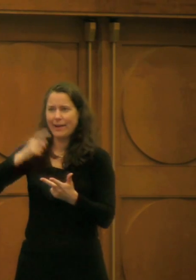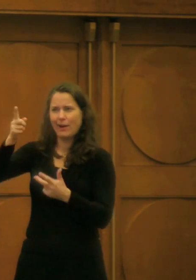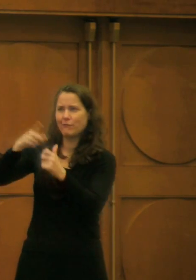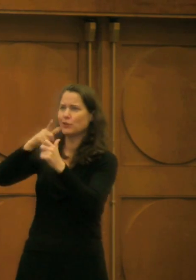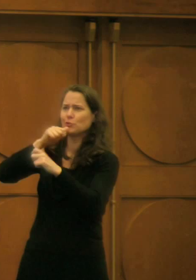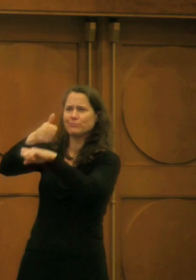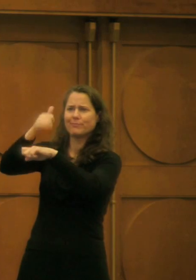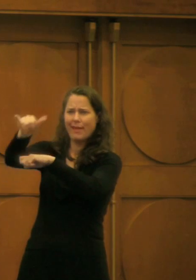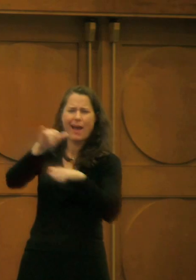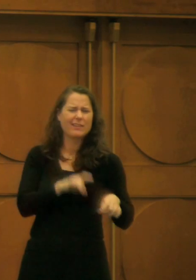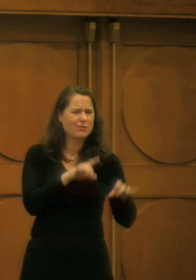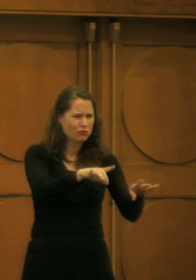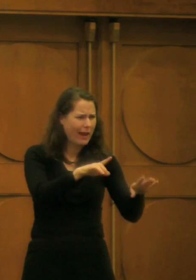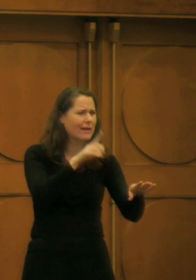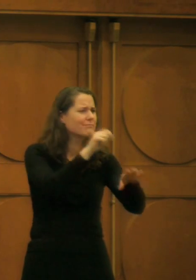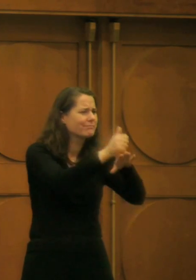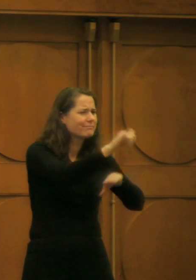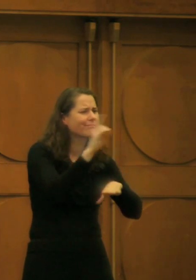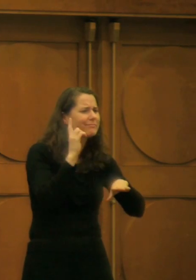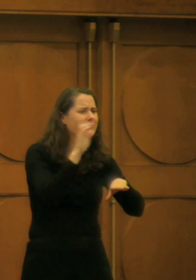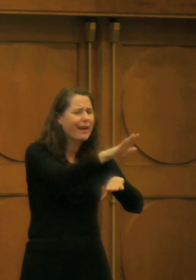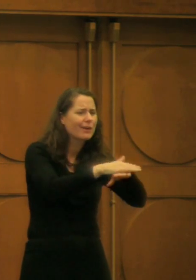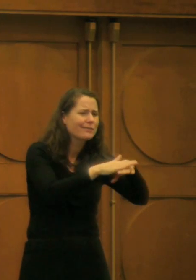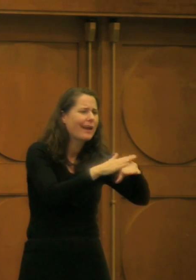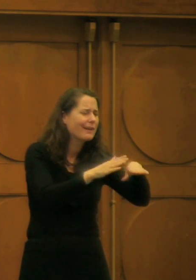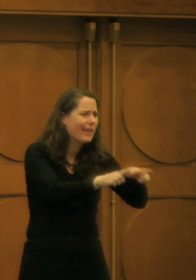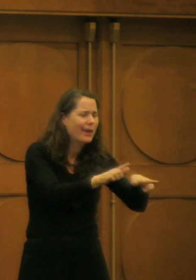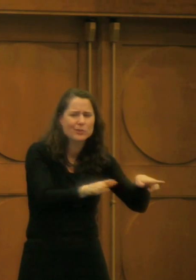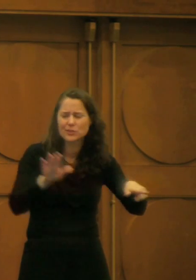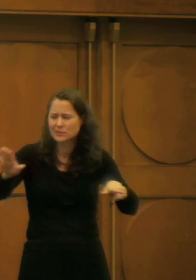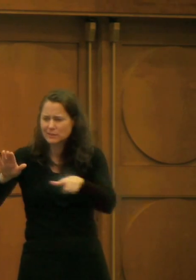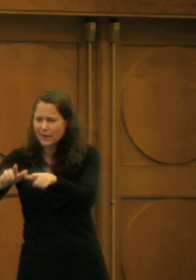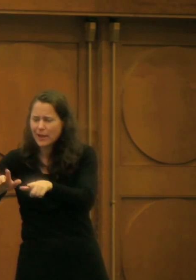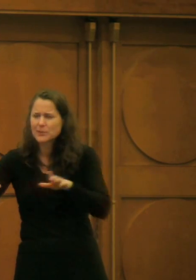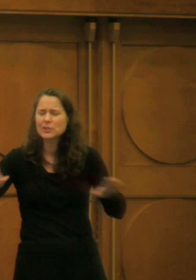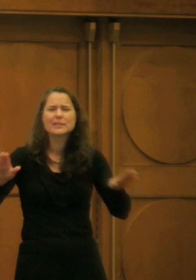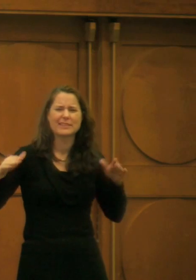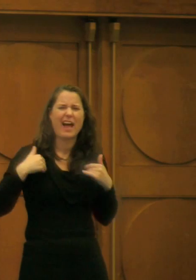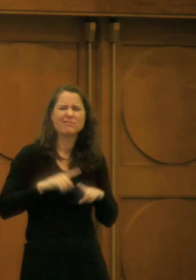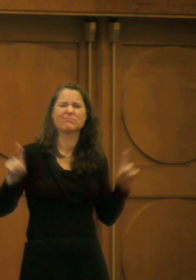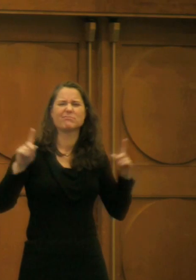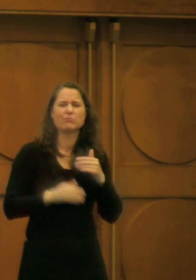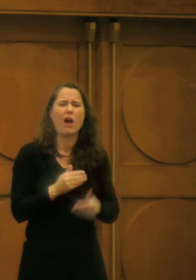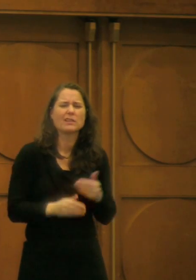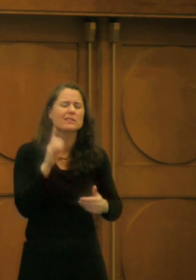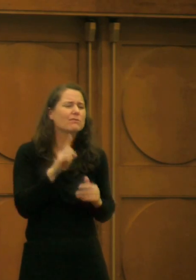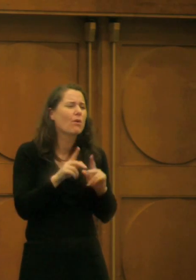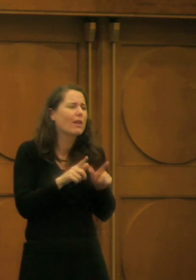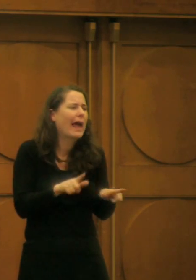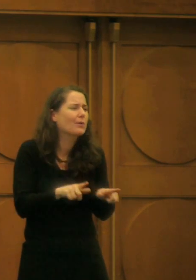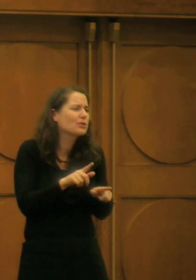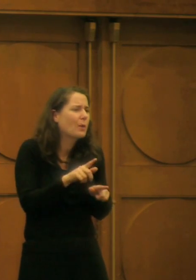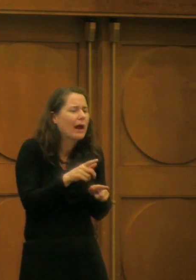in Australia that have Aboriginal languages, and have a process for those kind of languages, emerging languages,